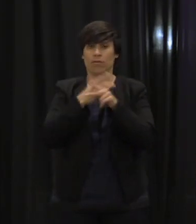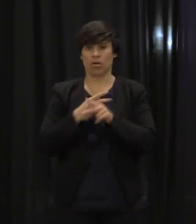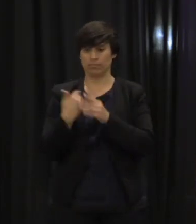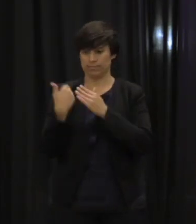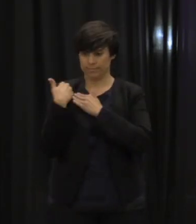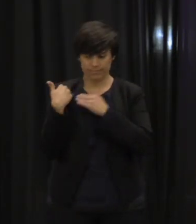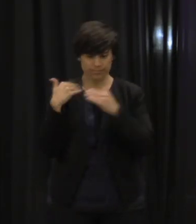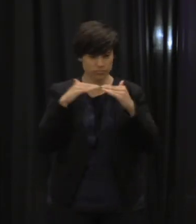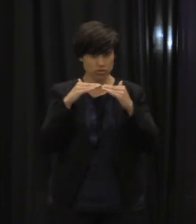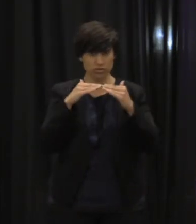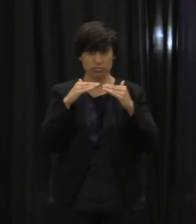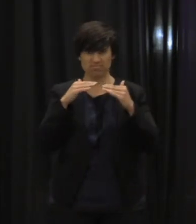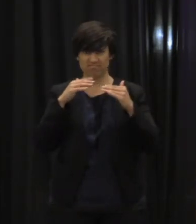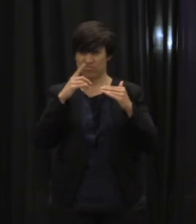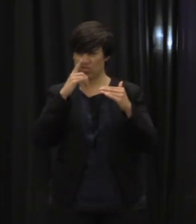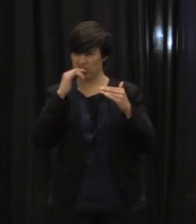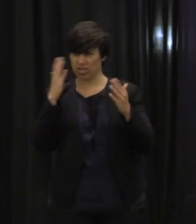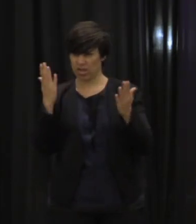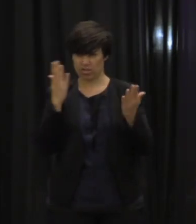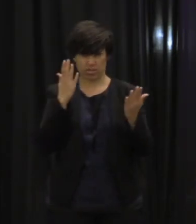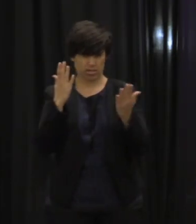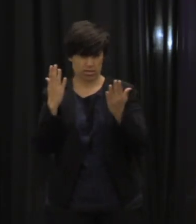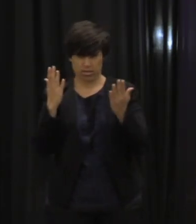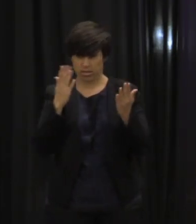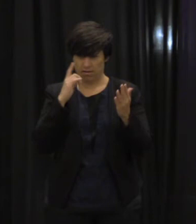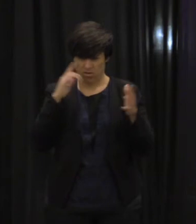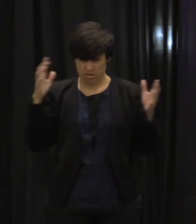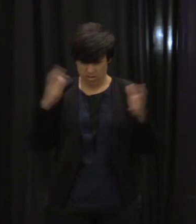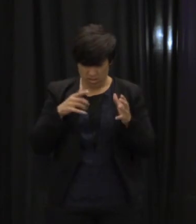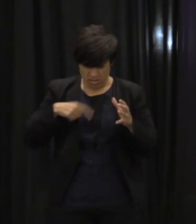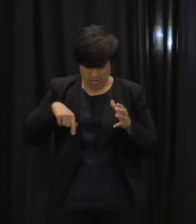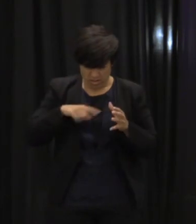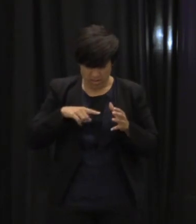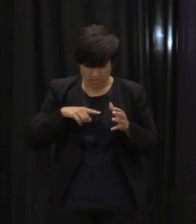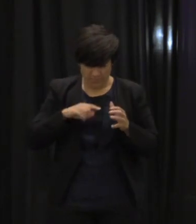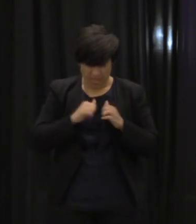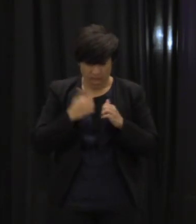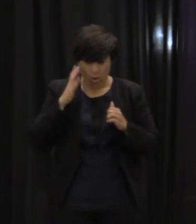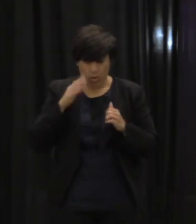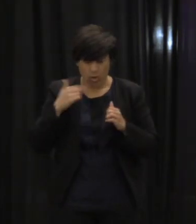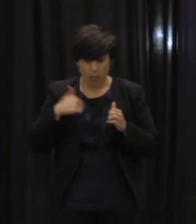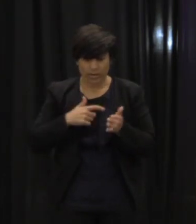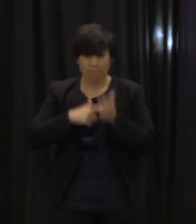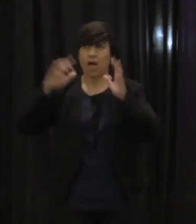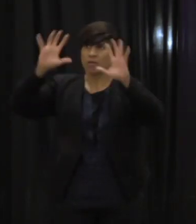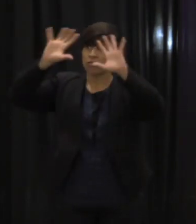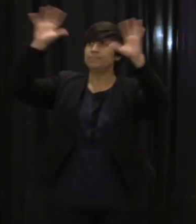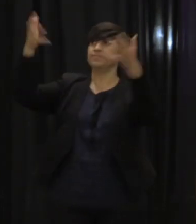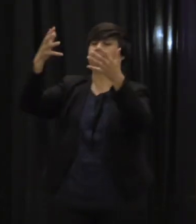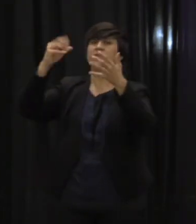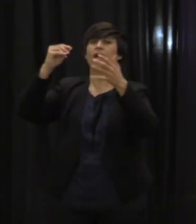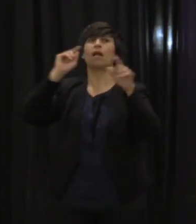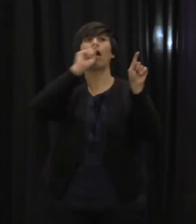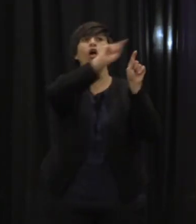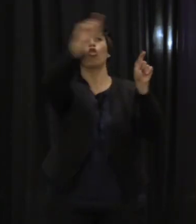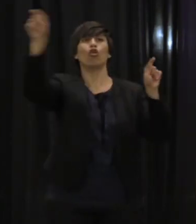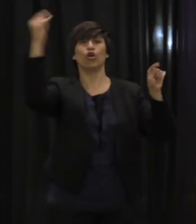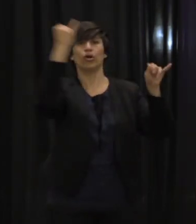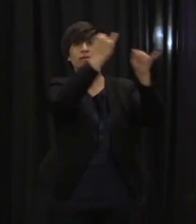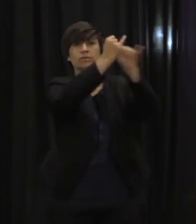and justice look like between each other on a micro level, how are we going to demand it from the state and from other institutions?